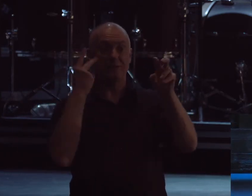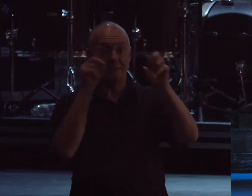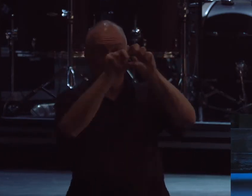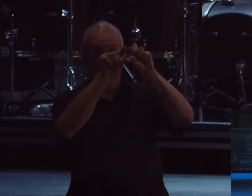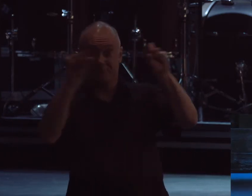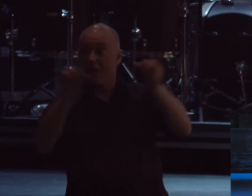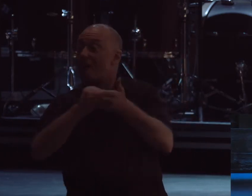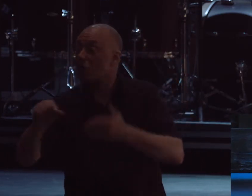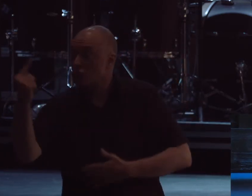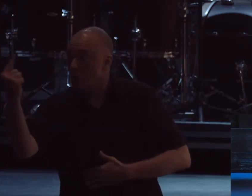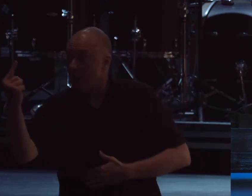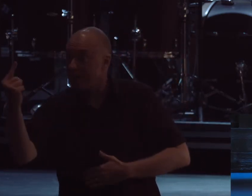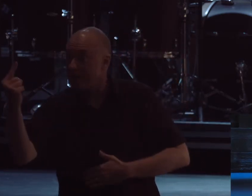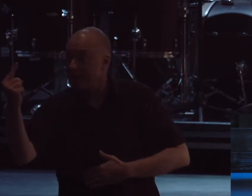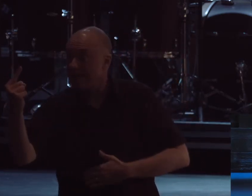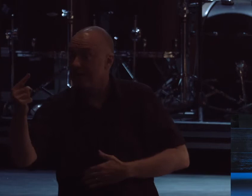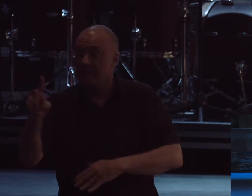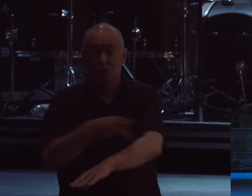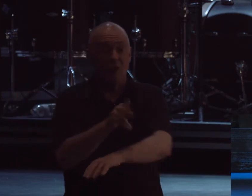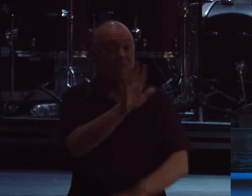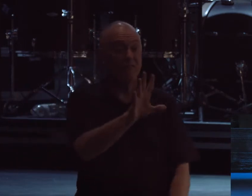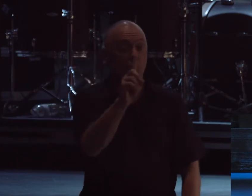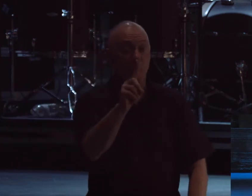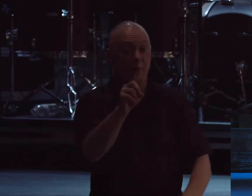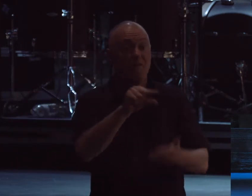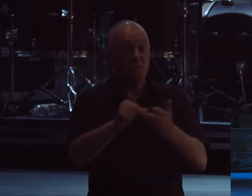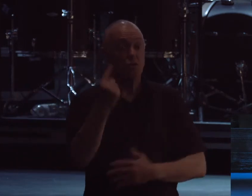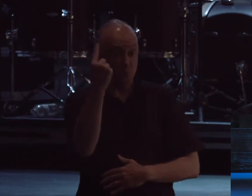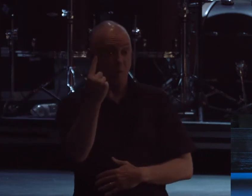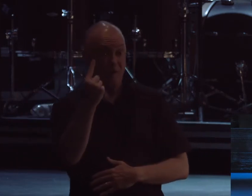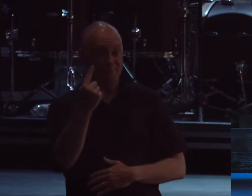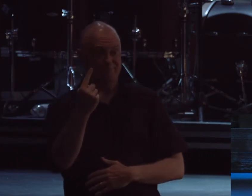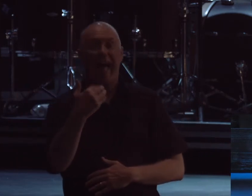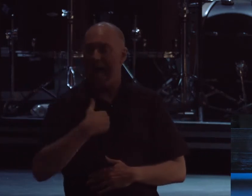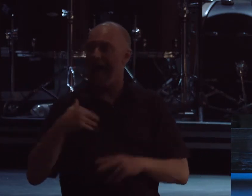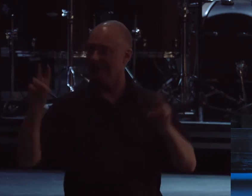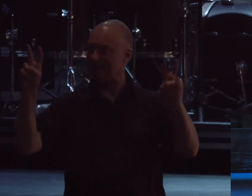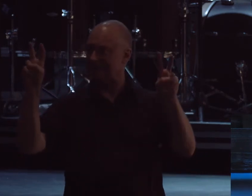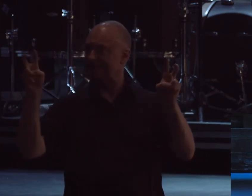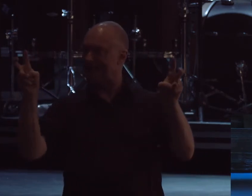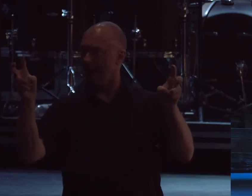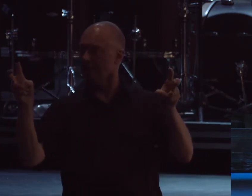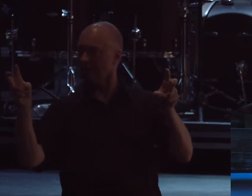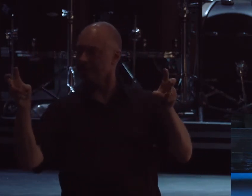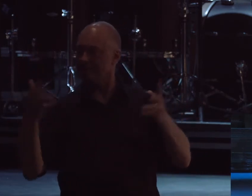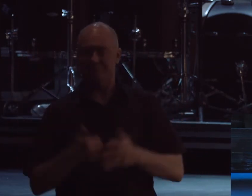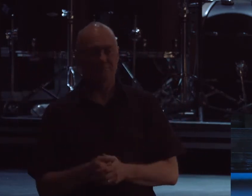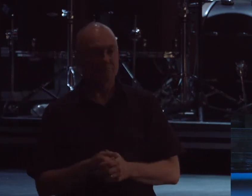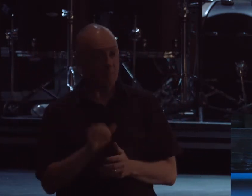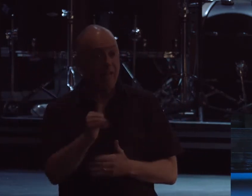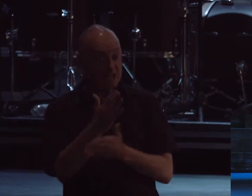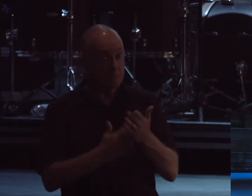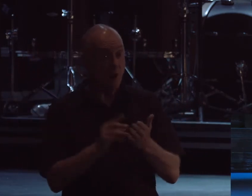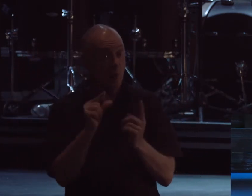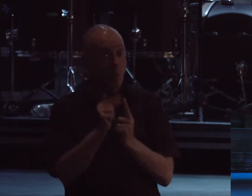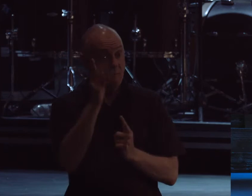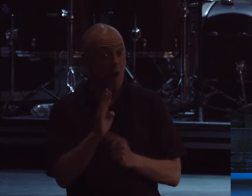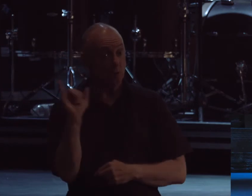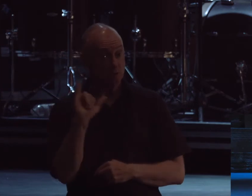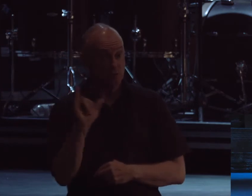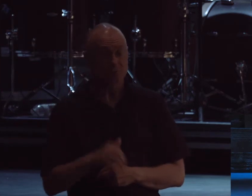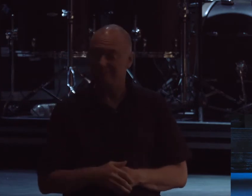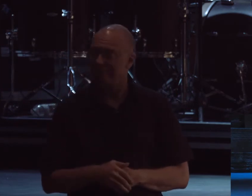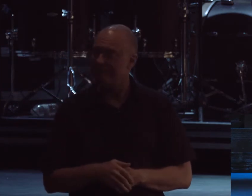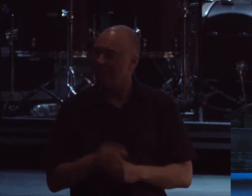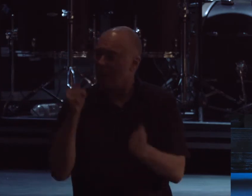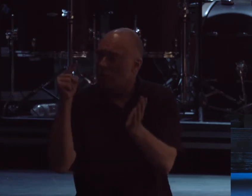is just above verse 1. So if you look at Psalm 51, there's a title that goes with the psalm. And again, that is just as much a part of the inerrant word as any other verse